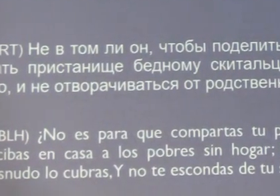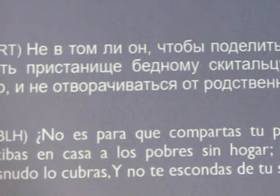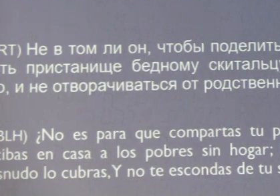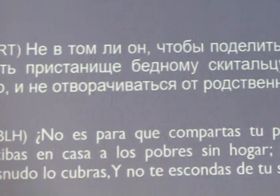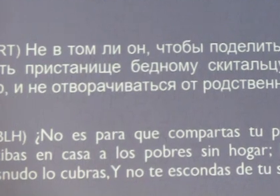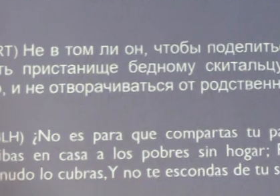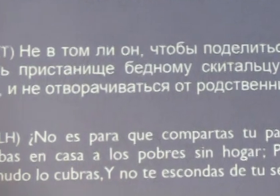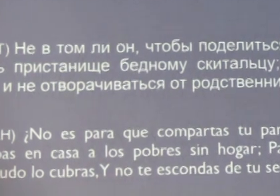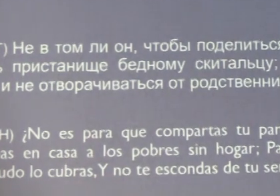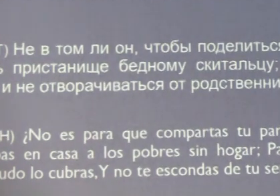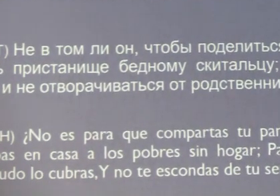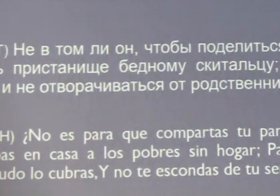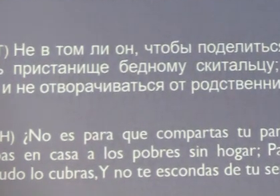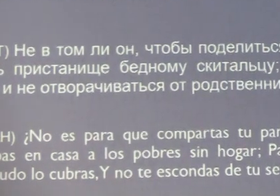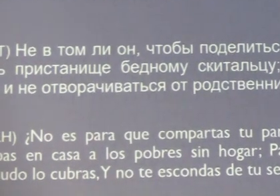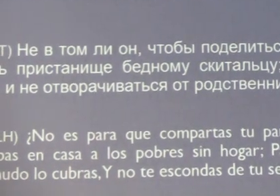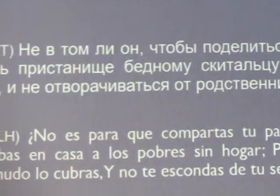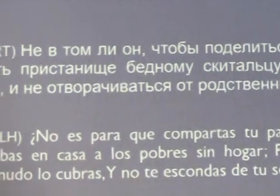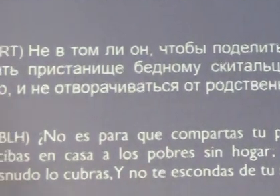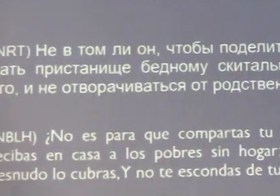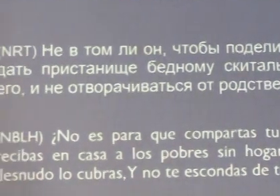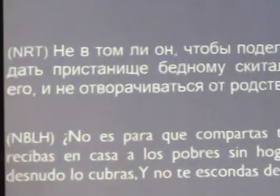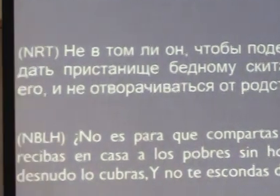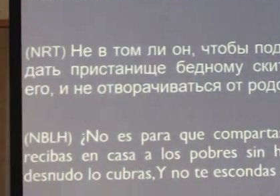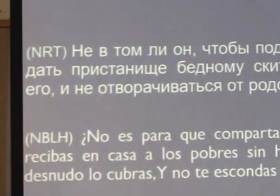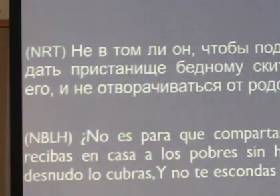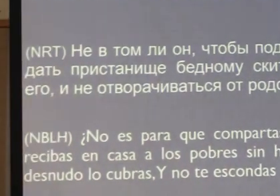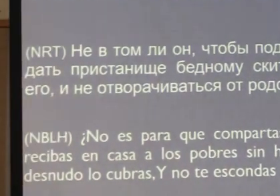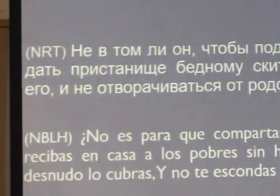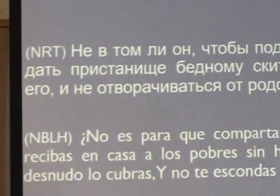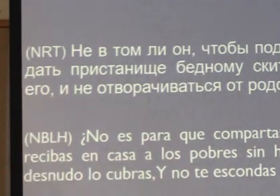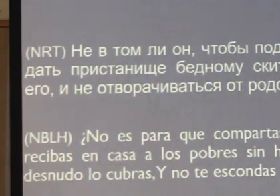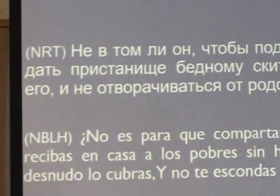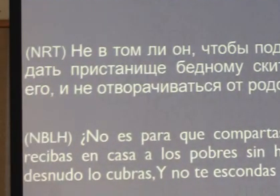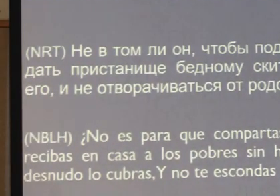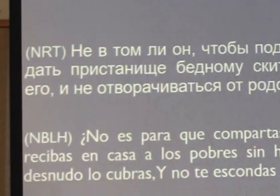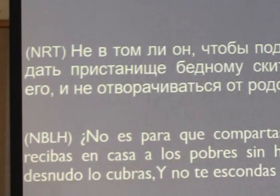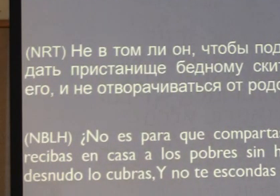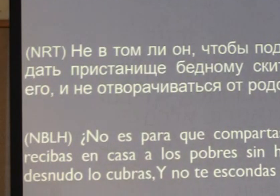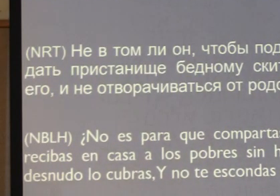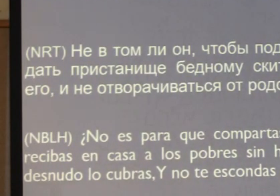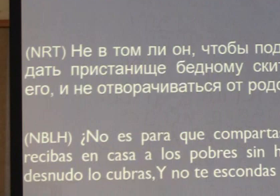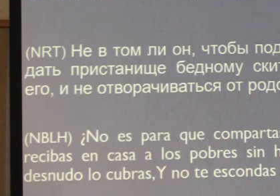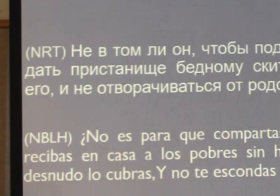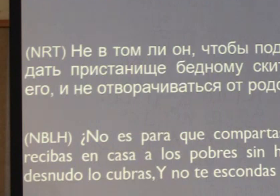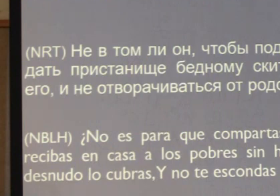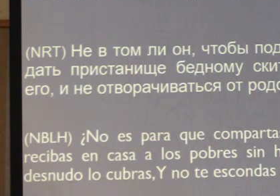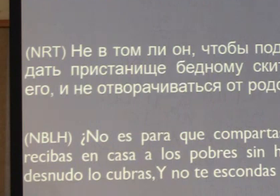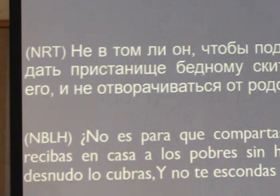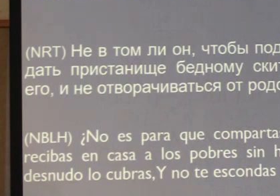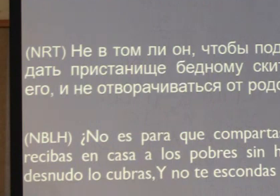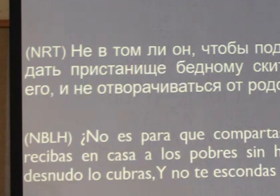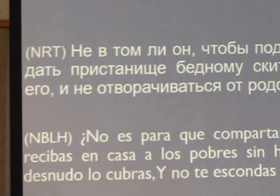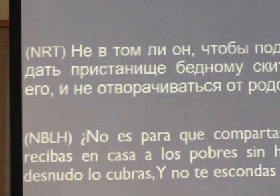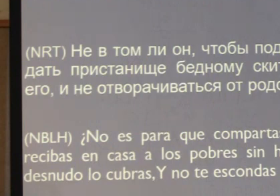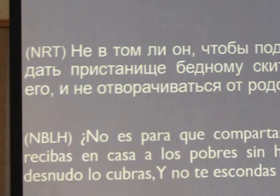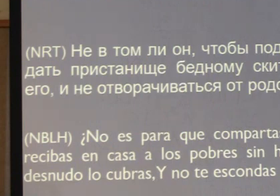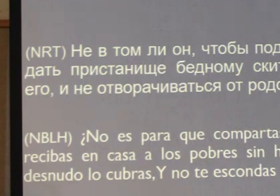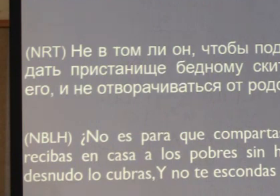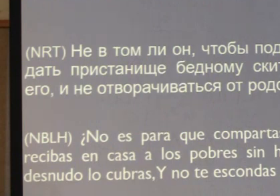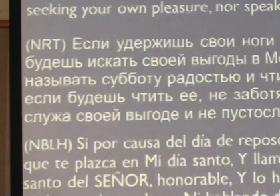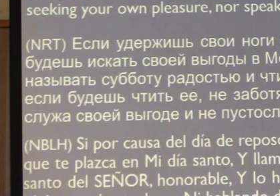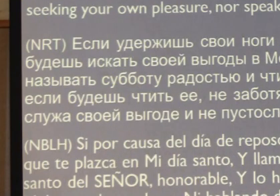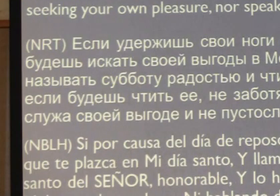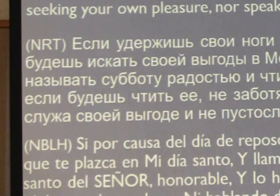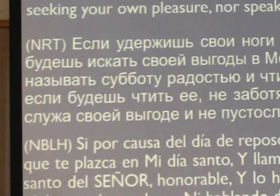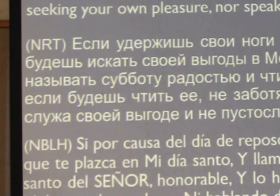homeless poor into your house, when you see the naked to cover him and not hide yourself from your own flesh and blood? If